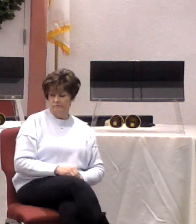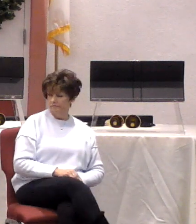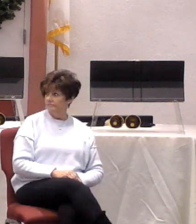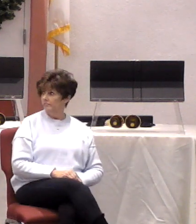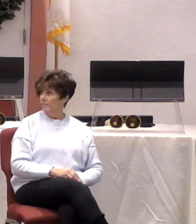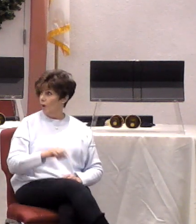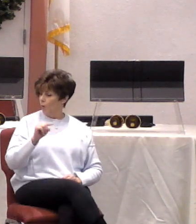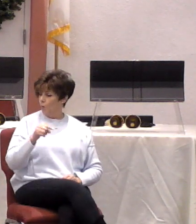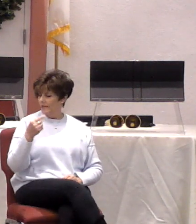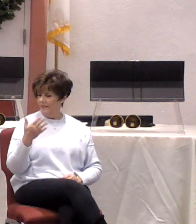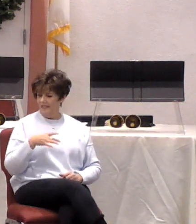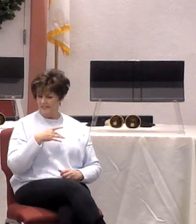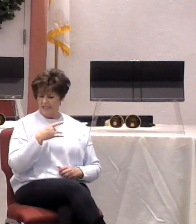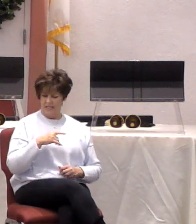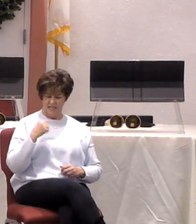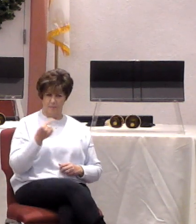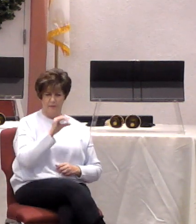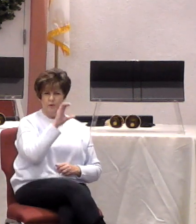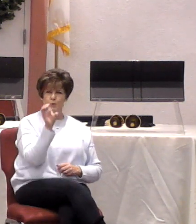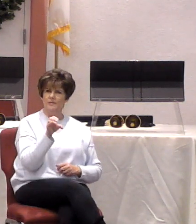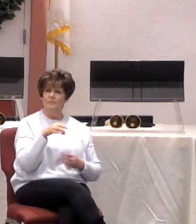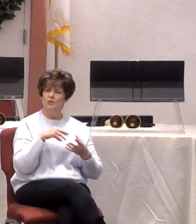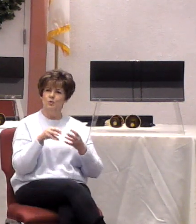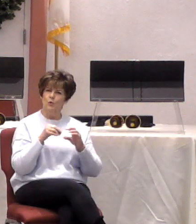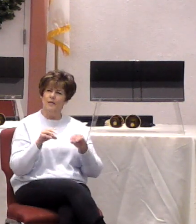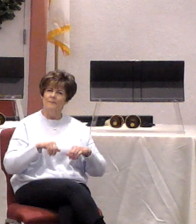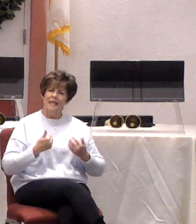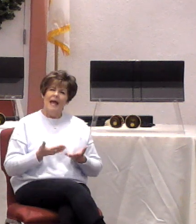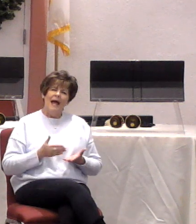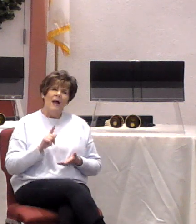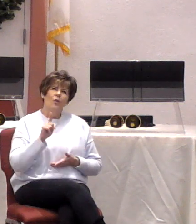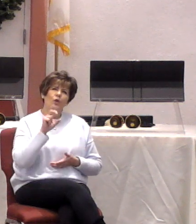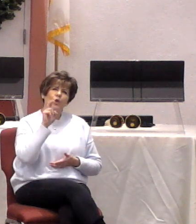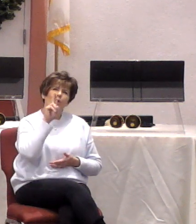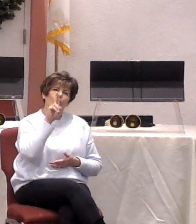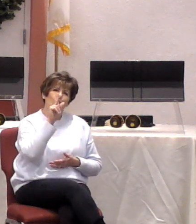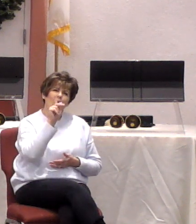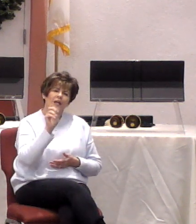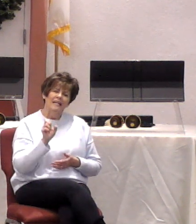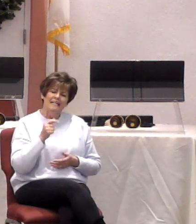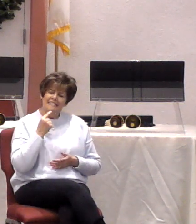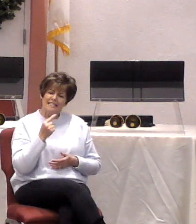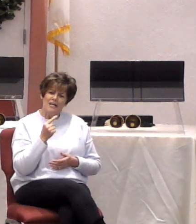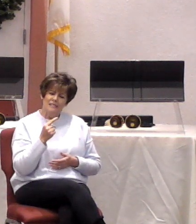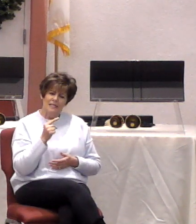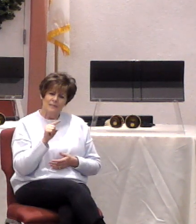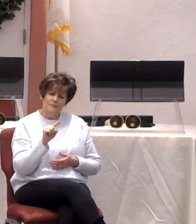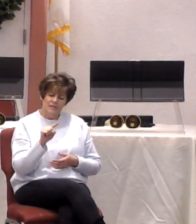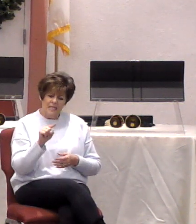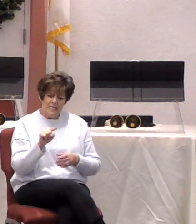One of the things that I like about the Christmas story and how Luke tells it especially is that he anchors it in